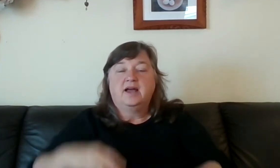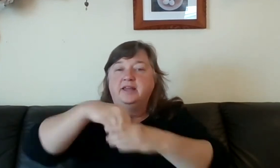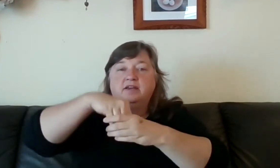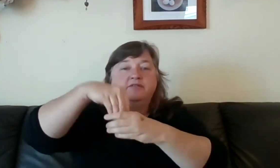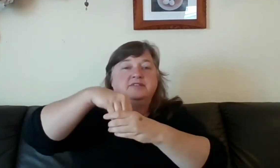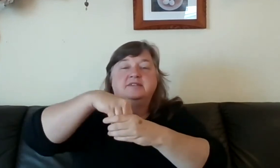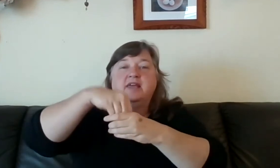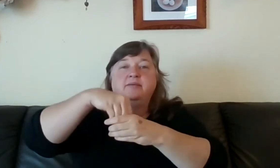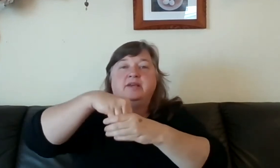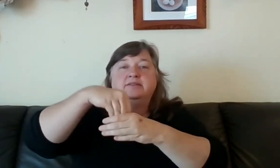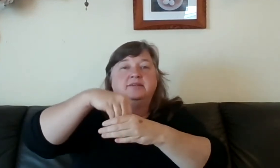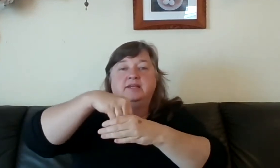Inside of is the same as in.